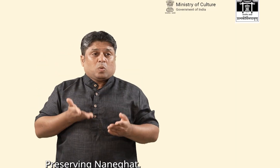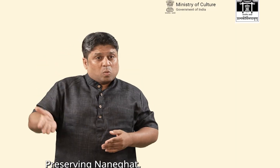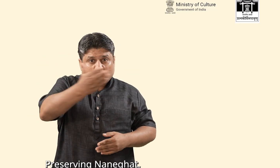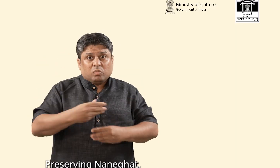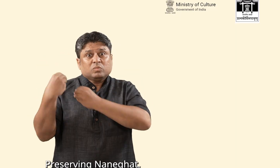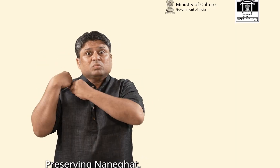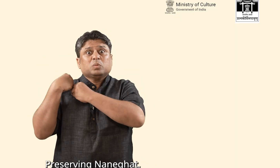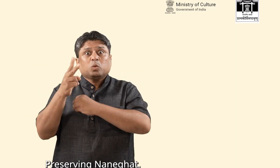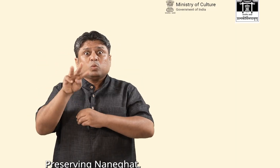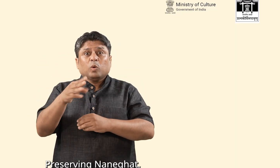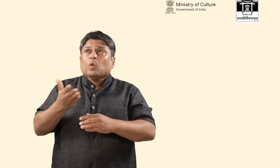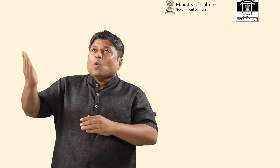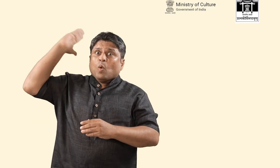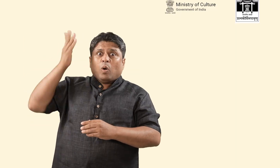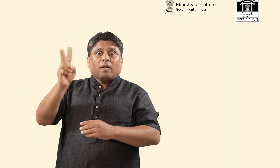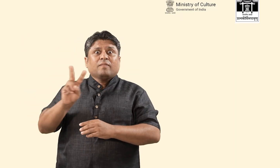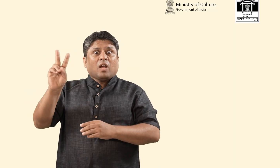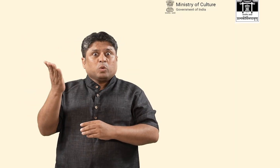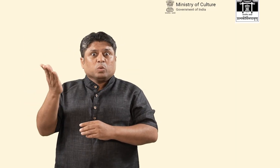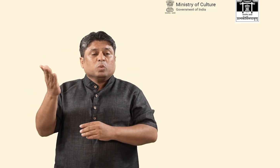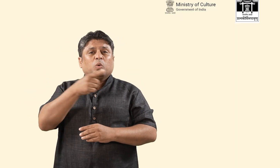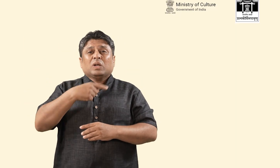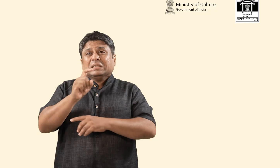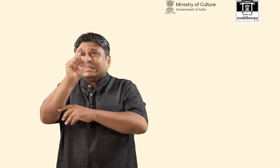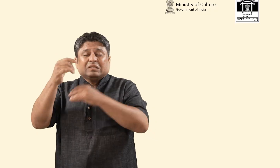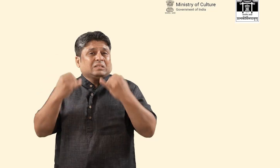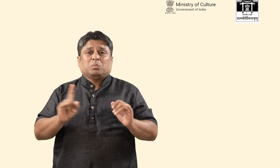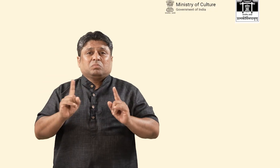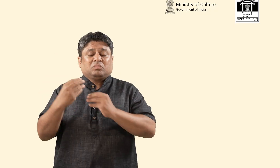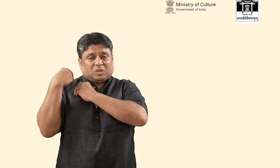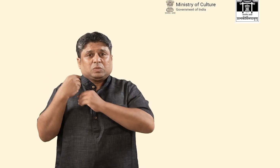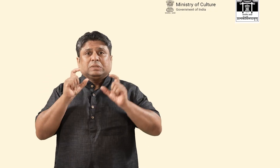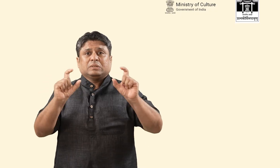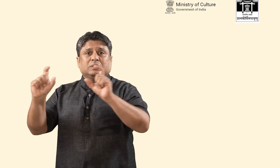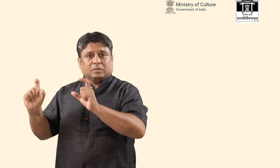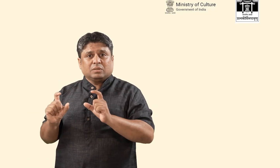a shared responsibility. With care and awareness, we can ensure